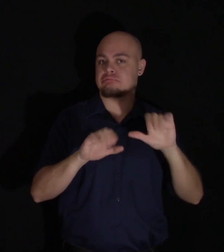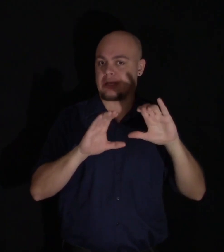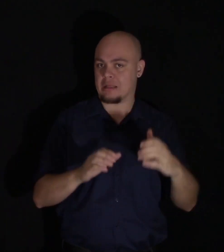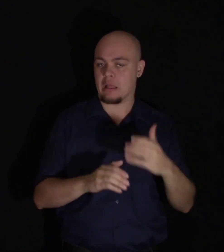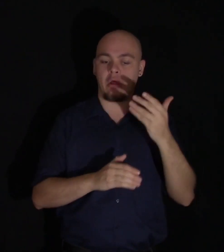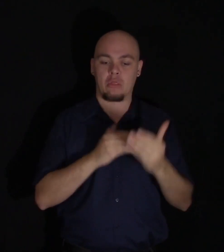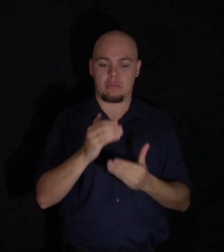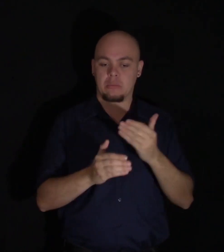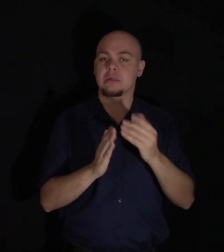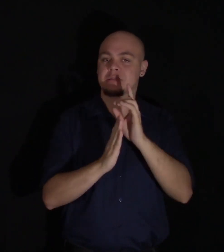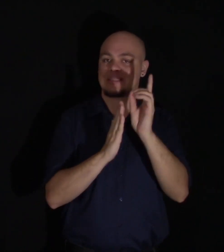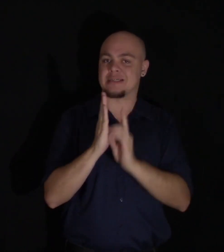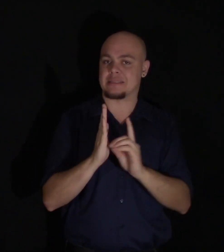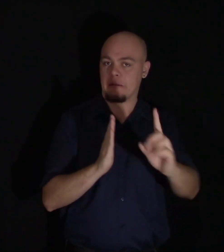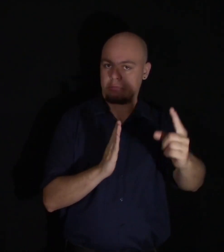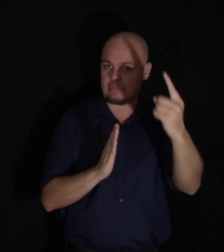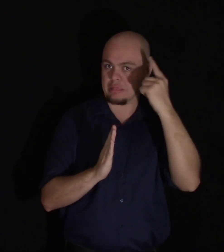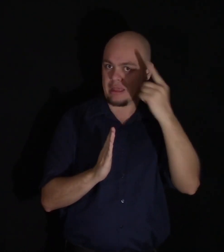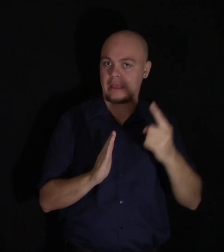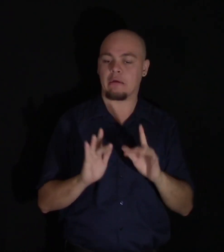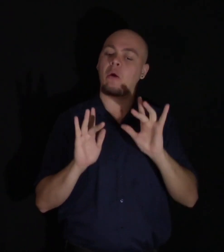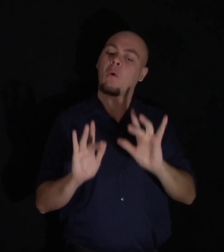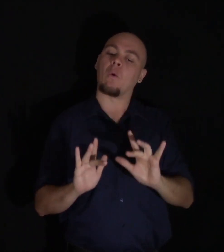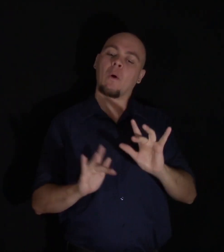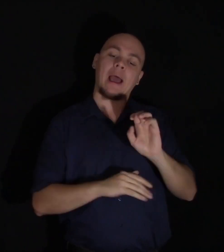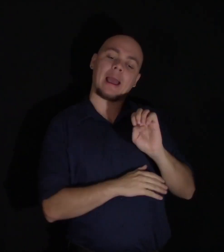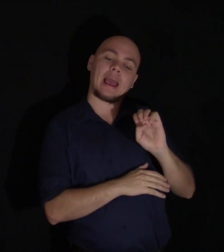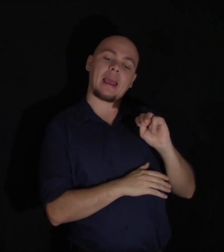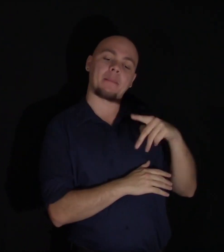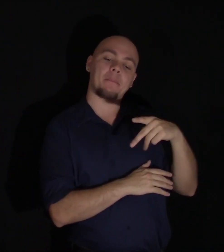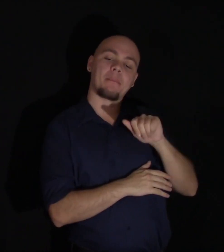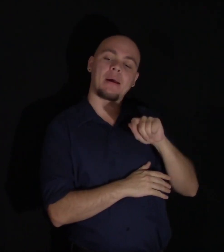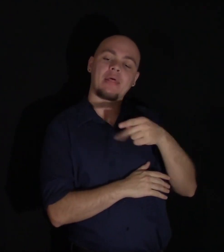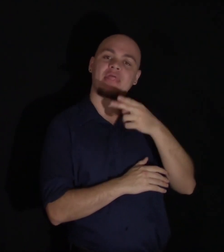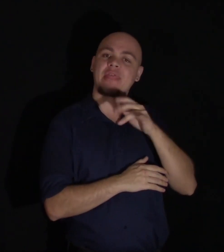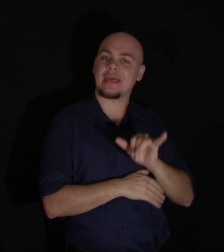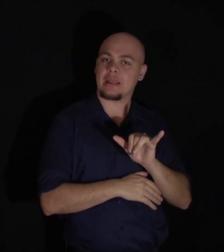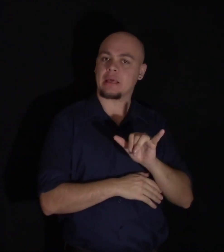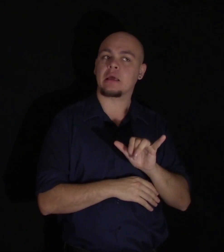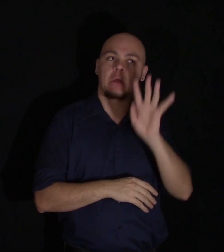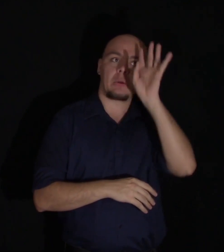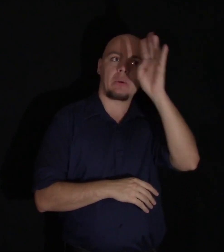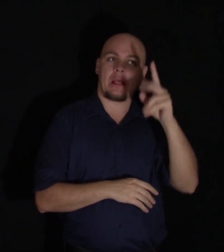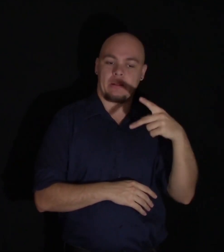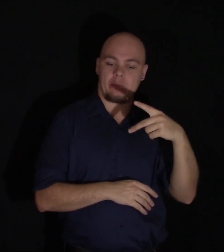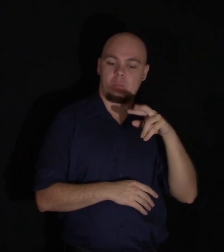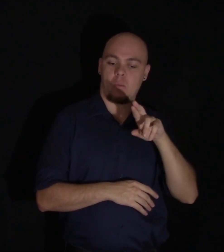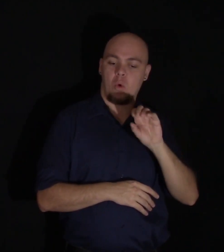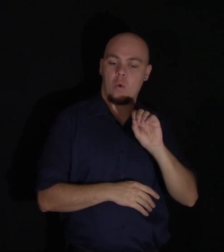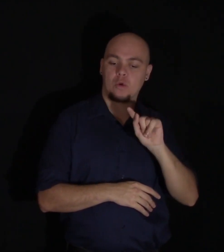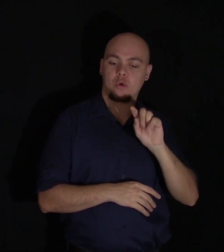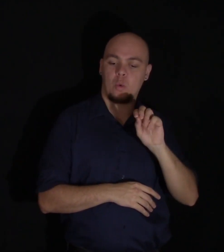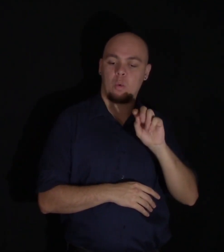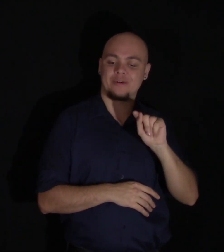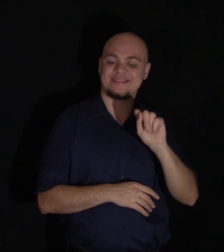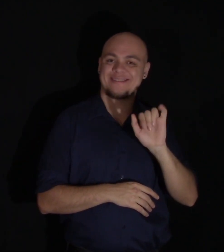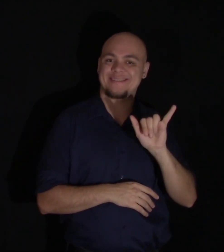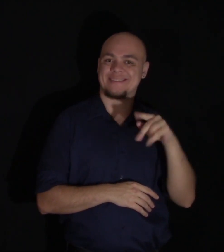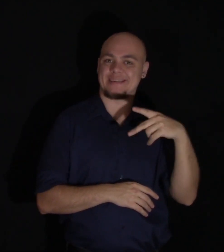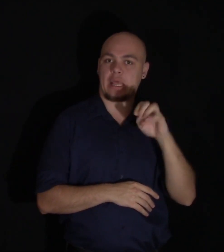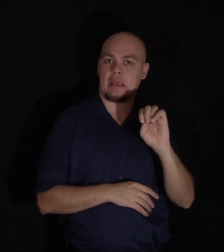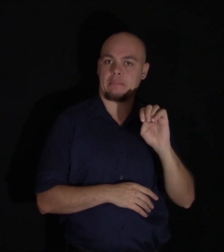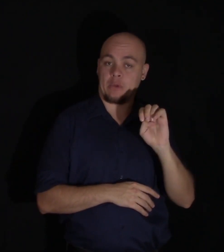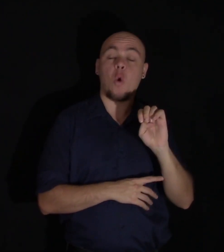process, about design thinking, about empathy, about iterative prototyping. And he would take this new knowledge and do